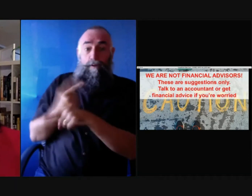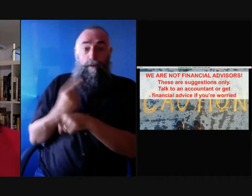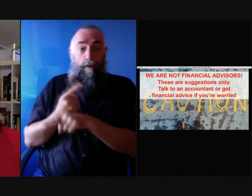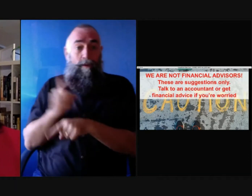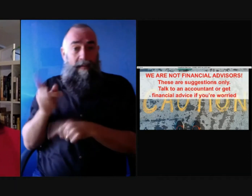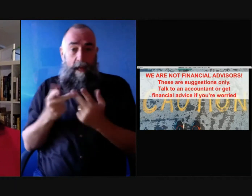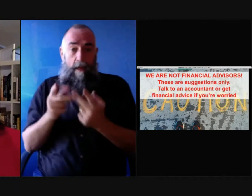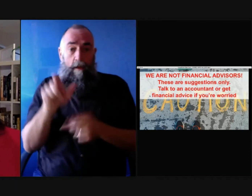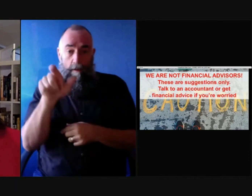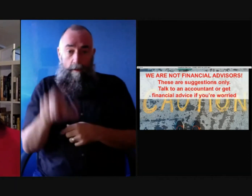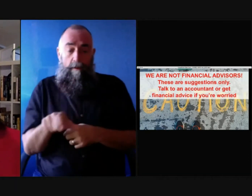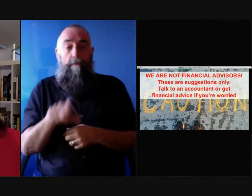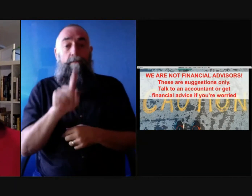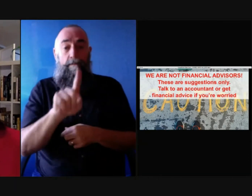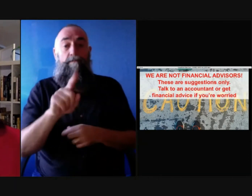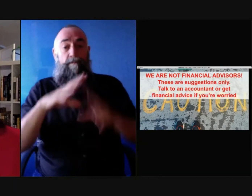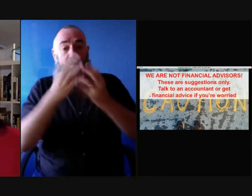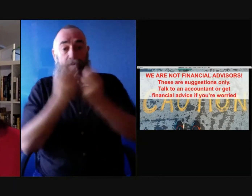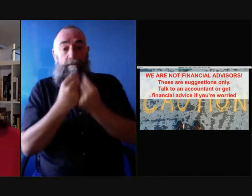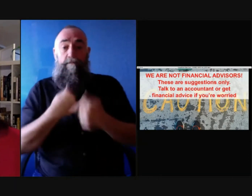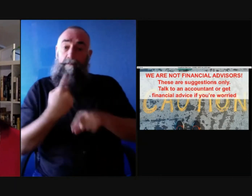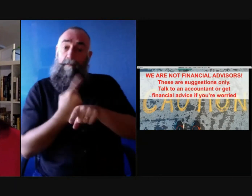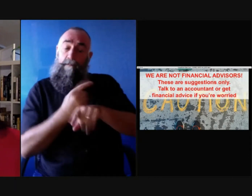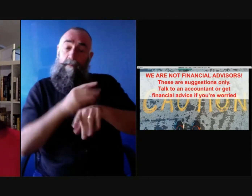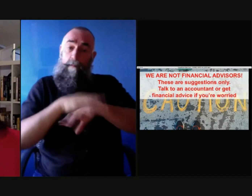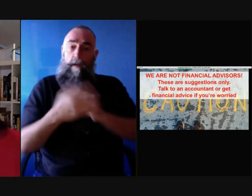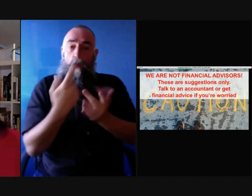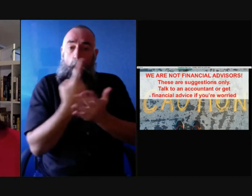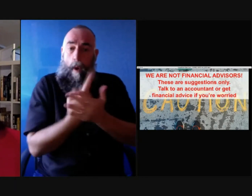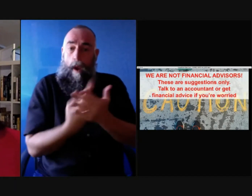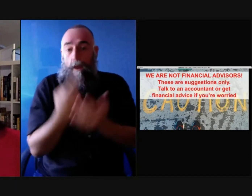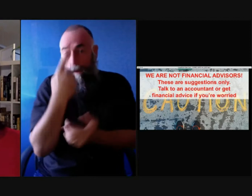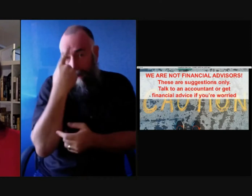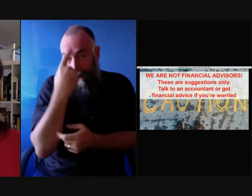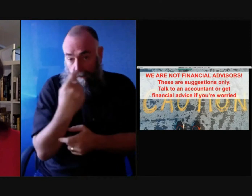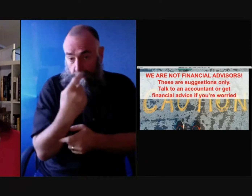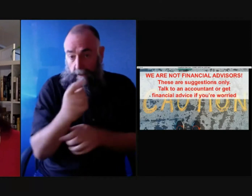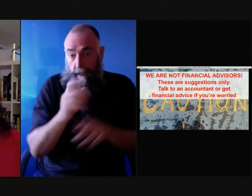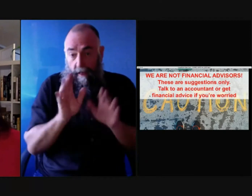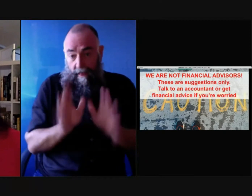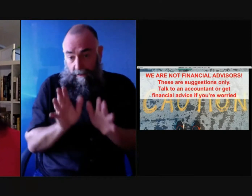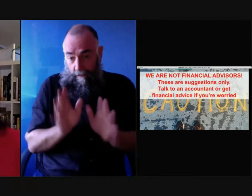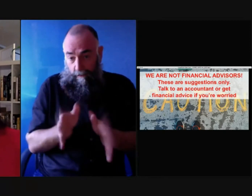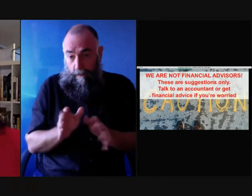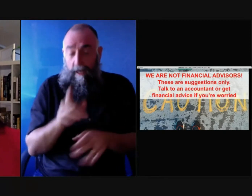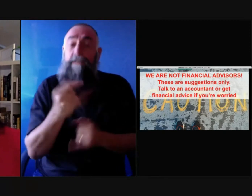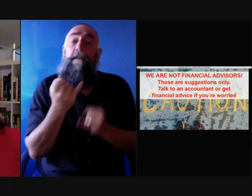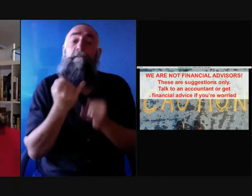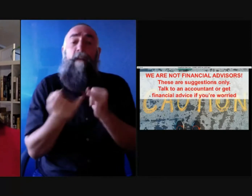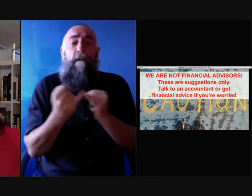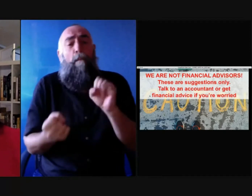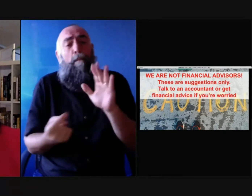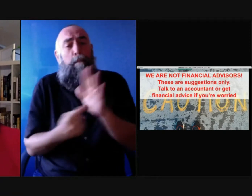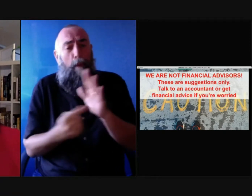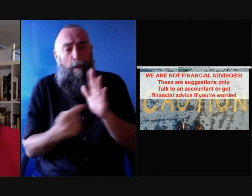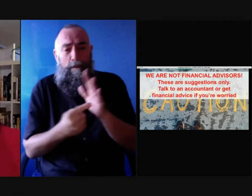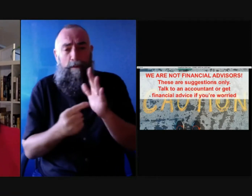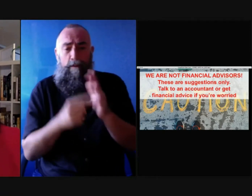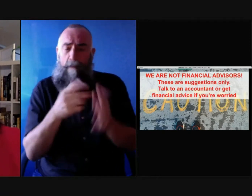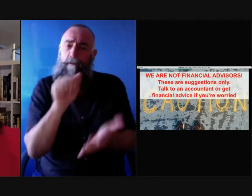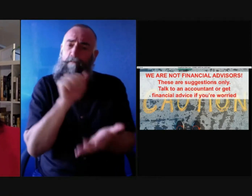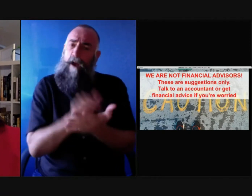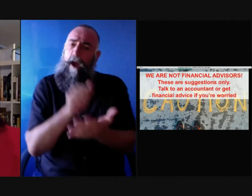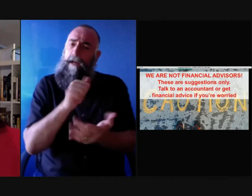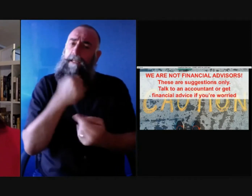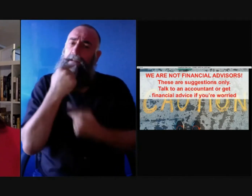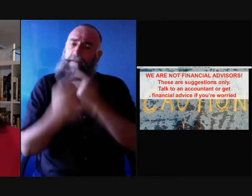is a suggestion only. Do you like that disclaimer? It's important to make sure that you get the right advice from the right